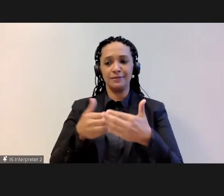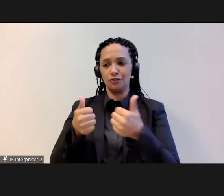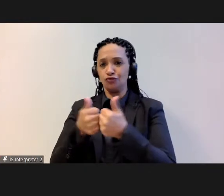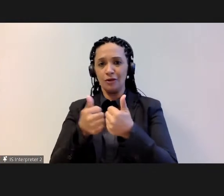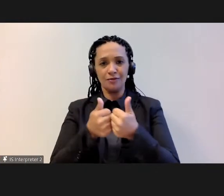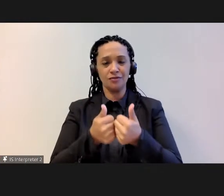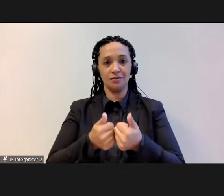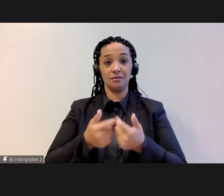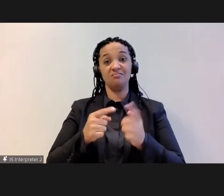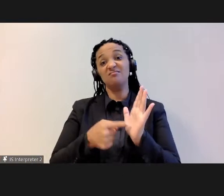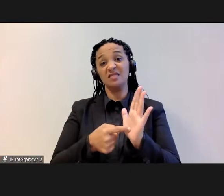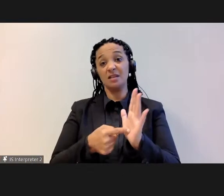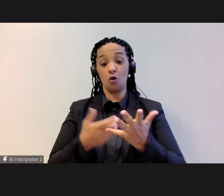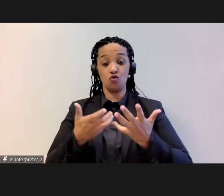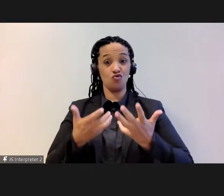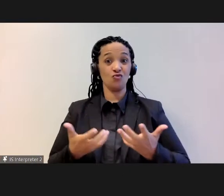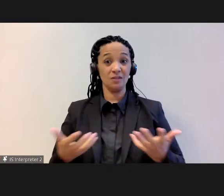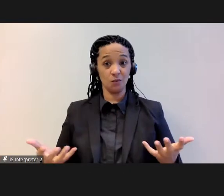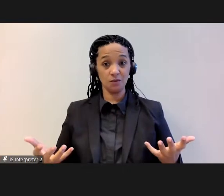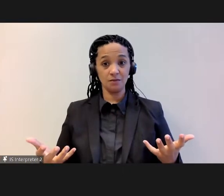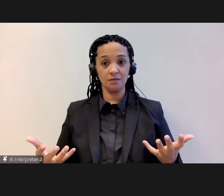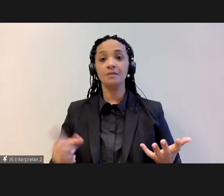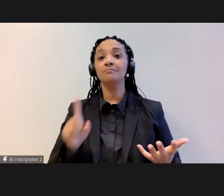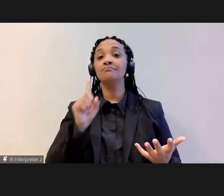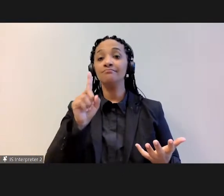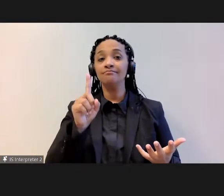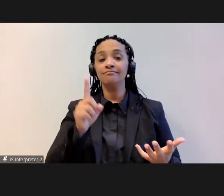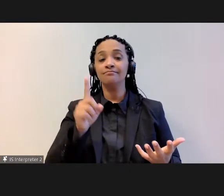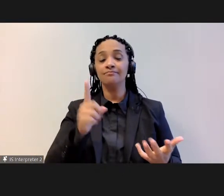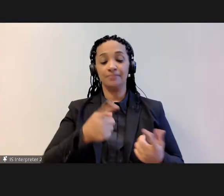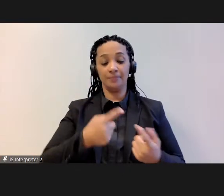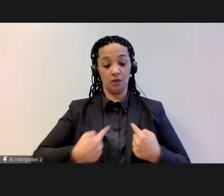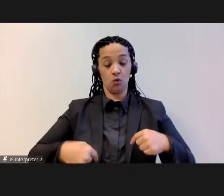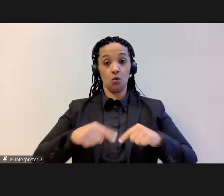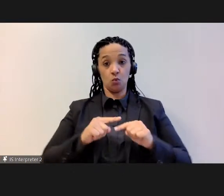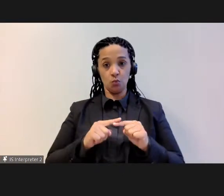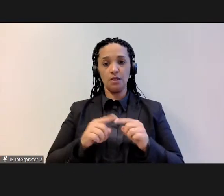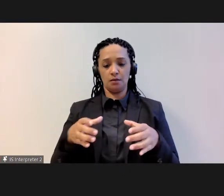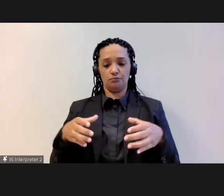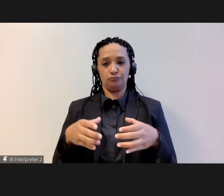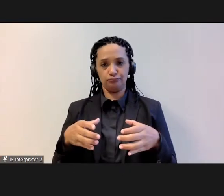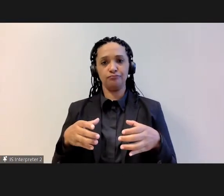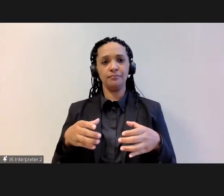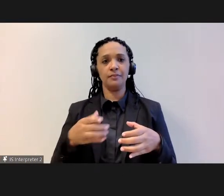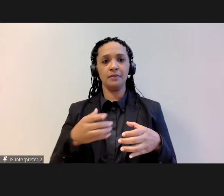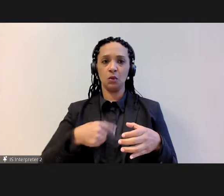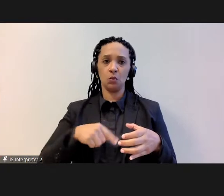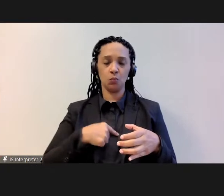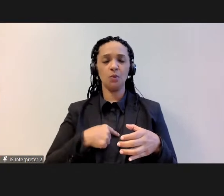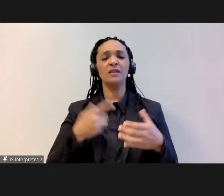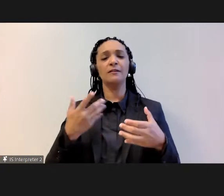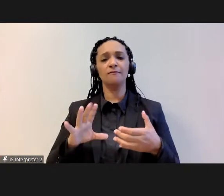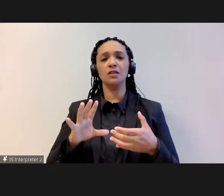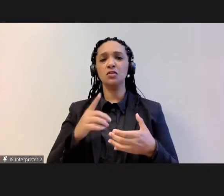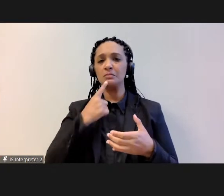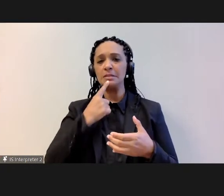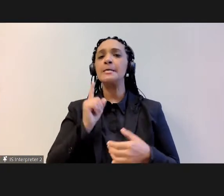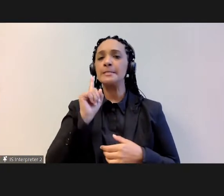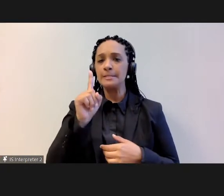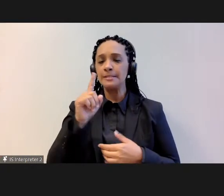resources. Our institutes have had marked improvements of